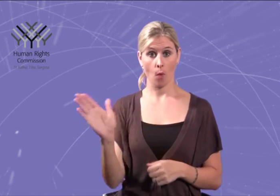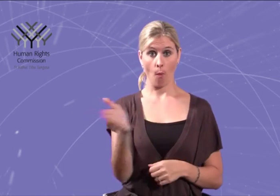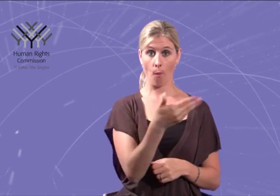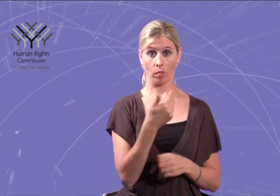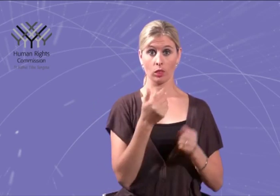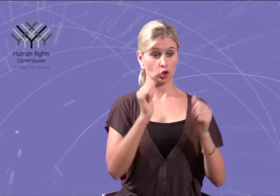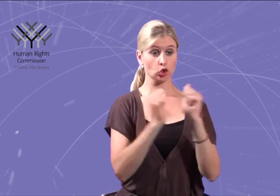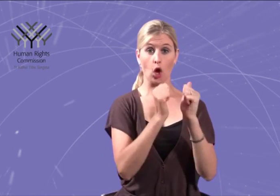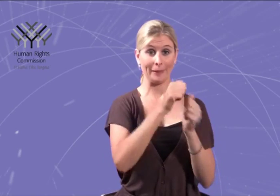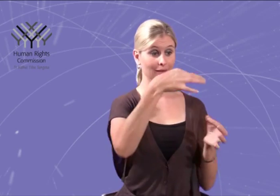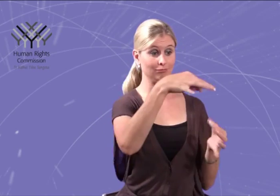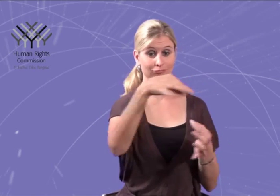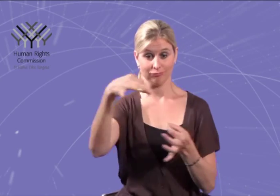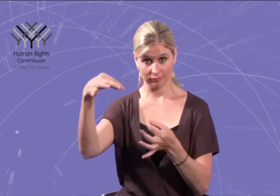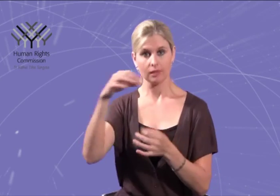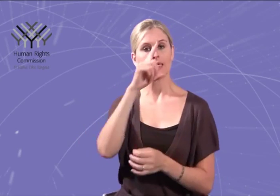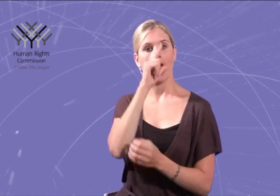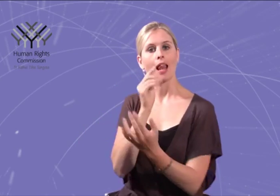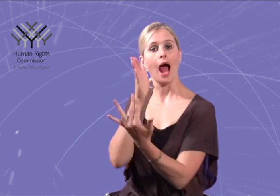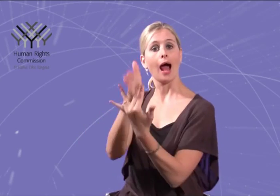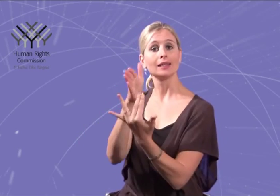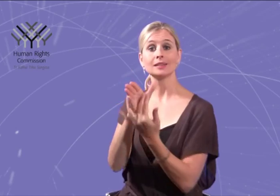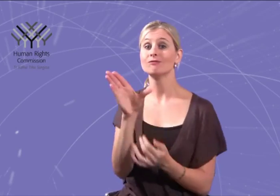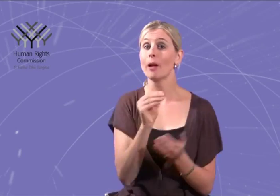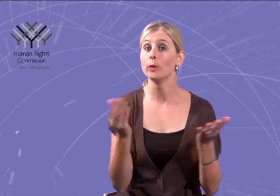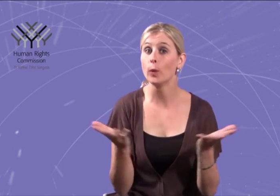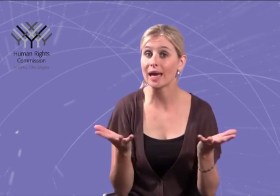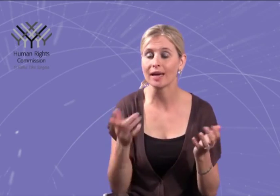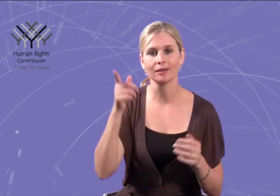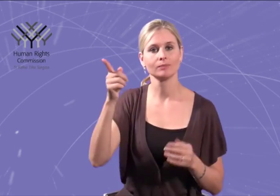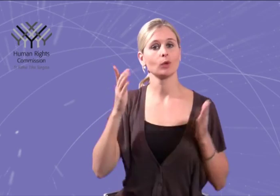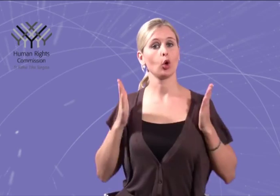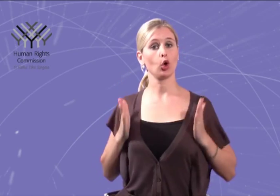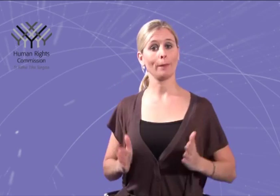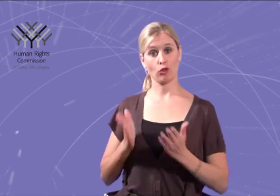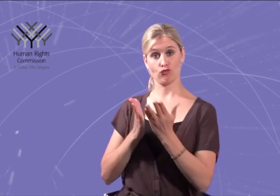You can find all of these versions on the Human Rights Commission's website.